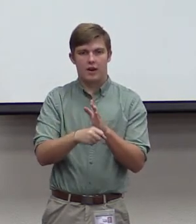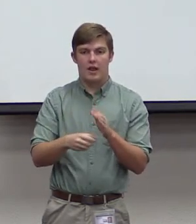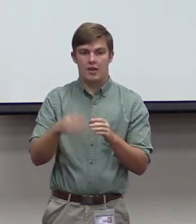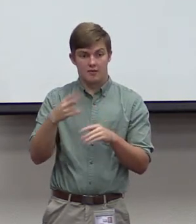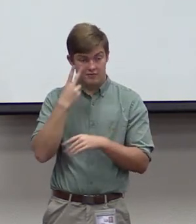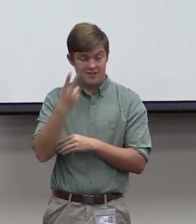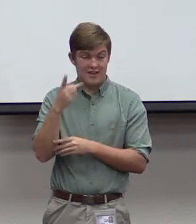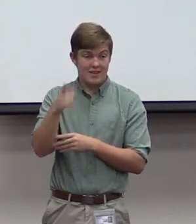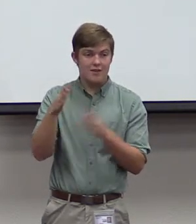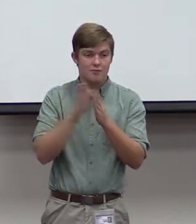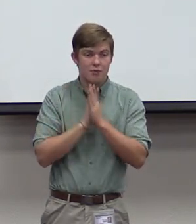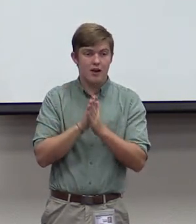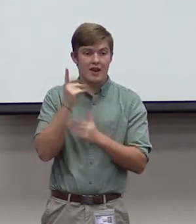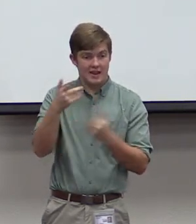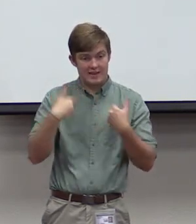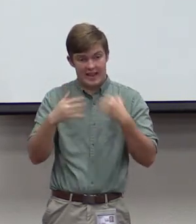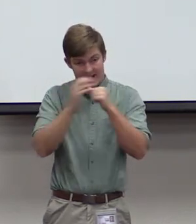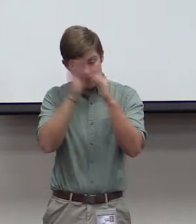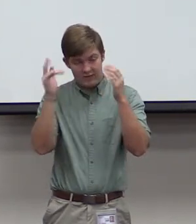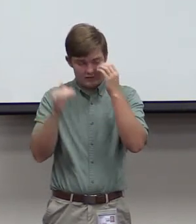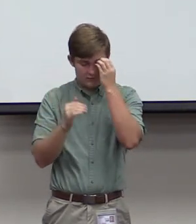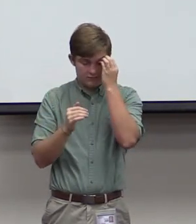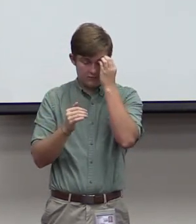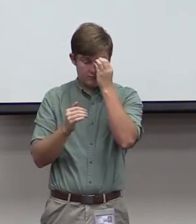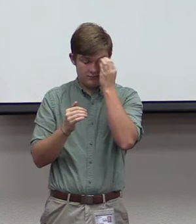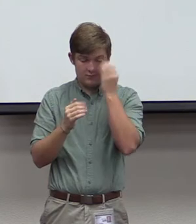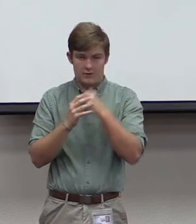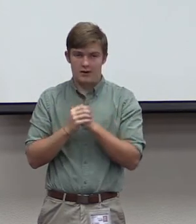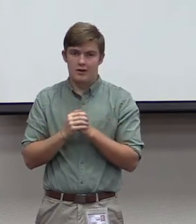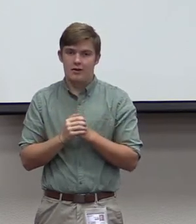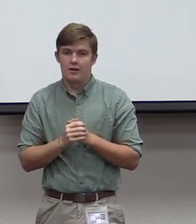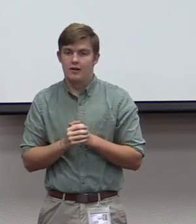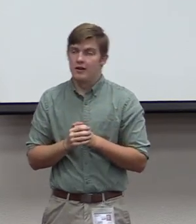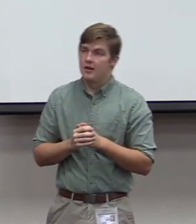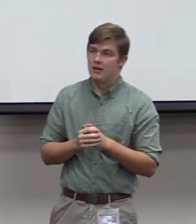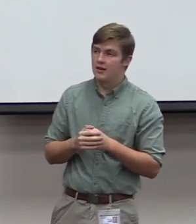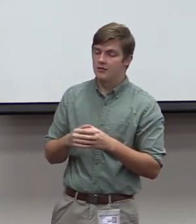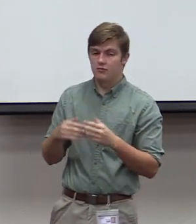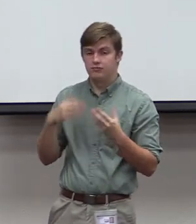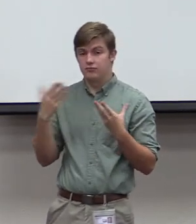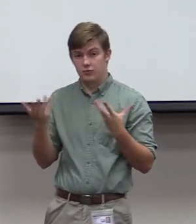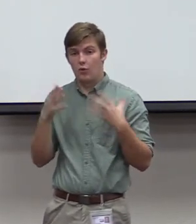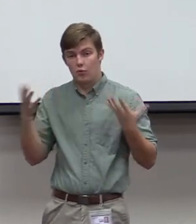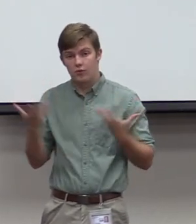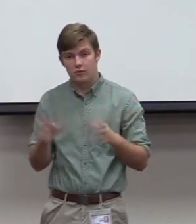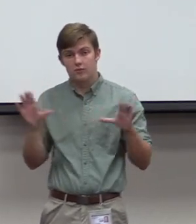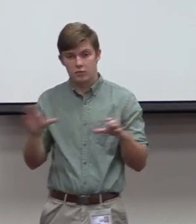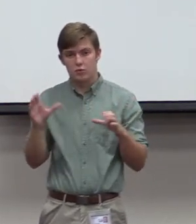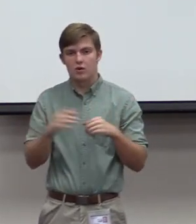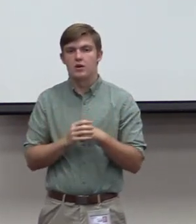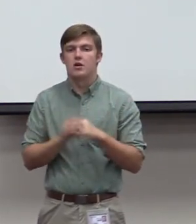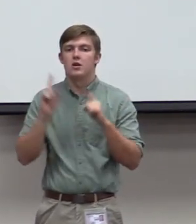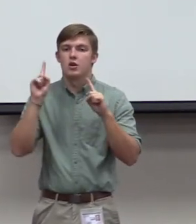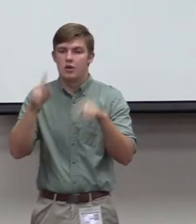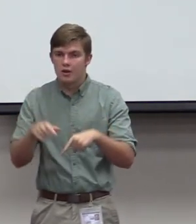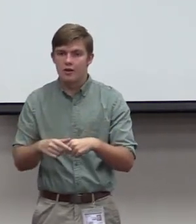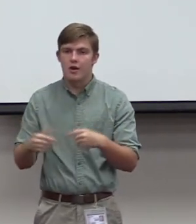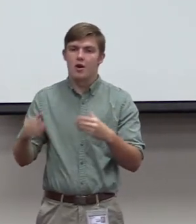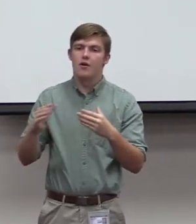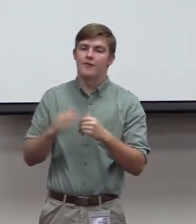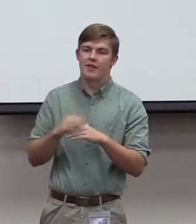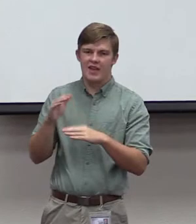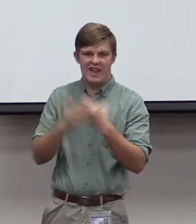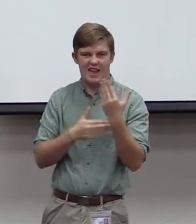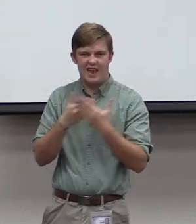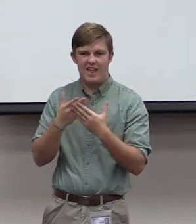And he has seen a vision, a man named Ananias come in and lay his hands on him so that he might regain his sight." But Ananias answered